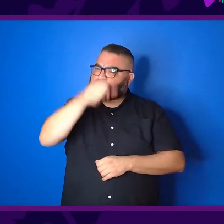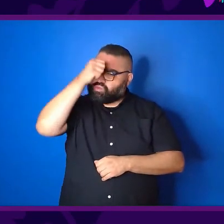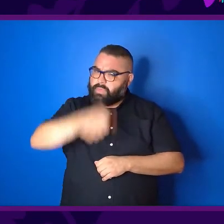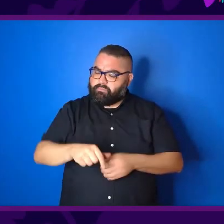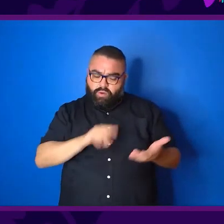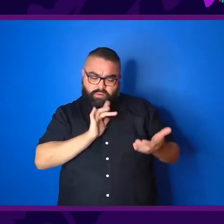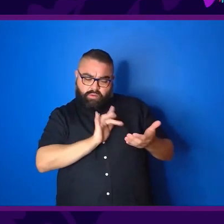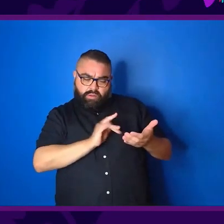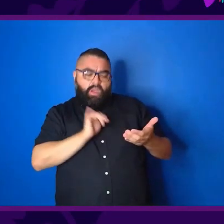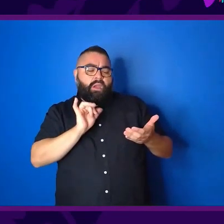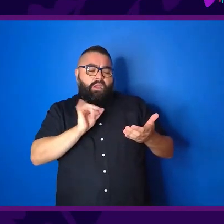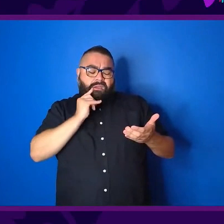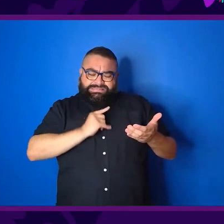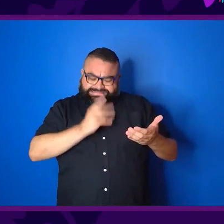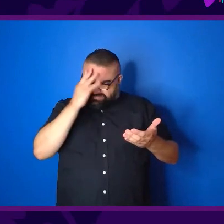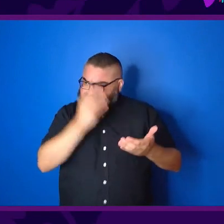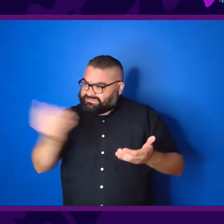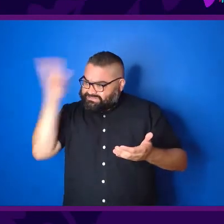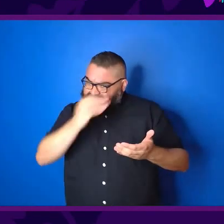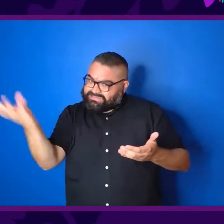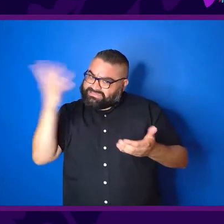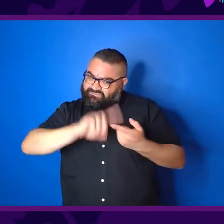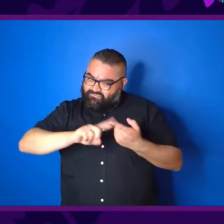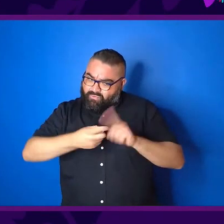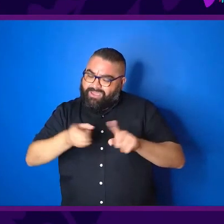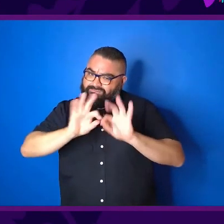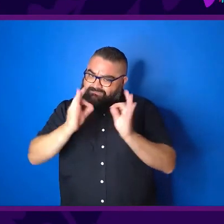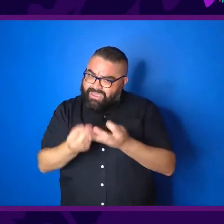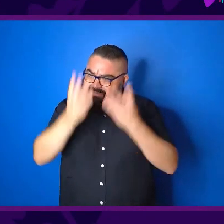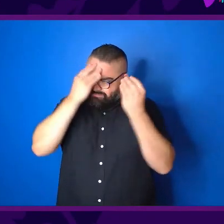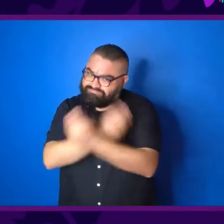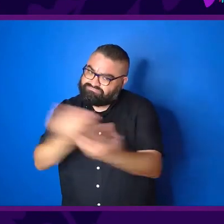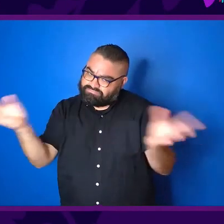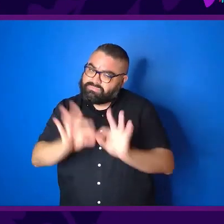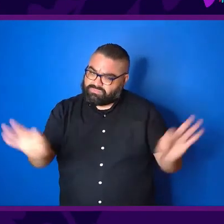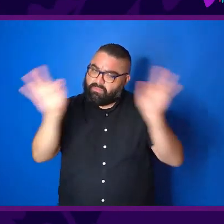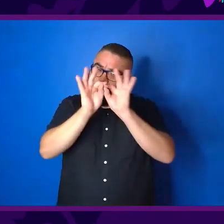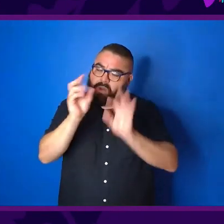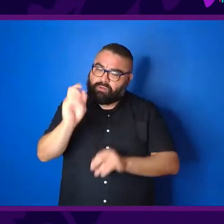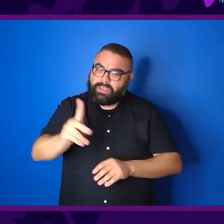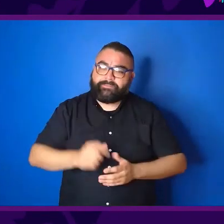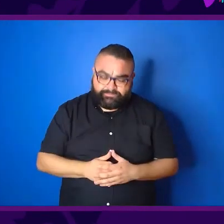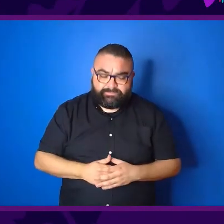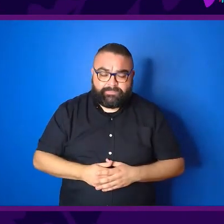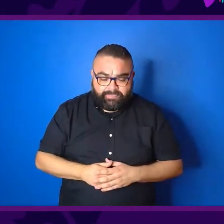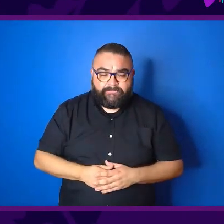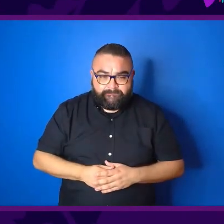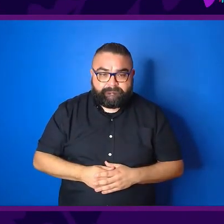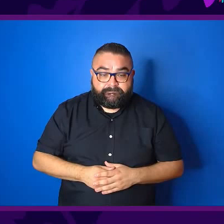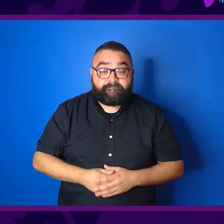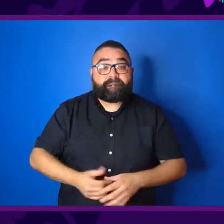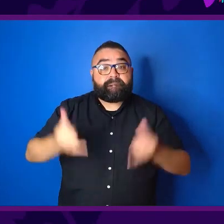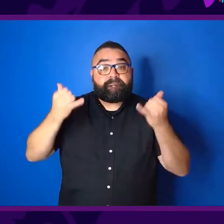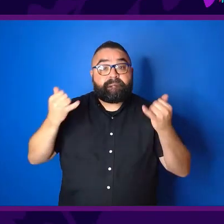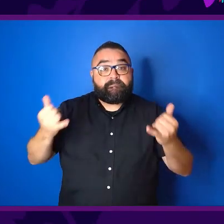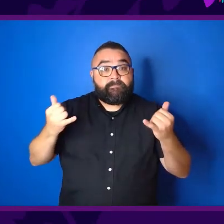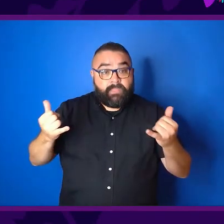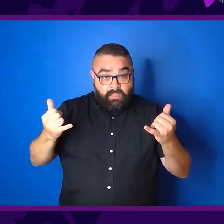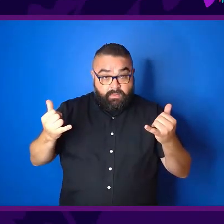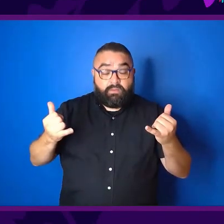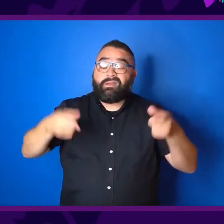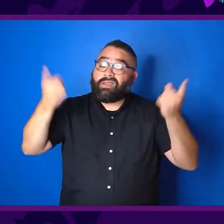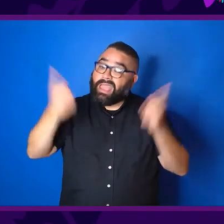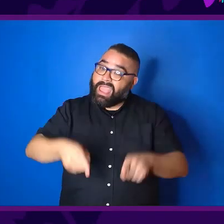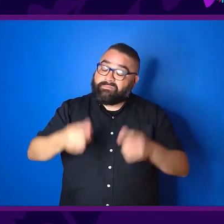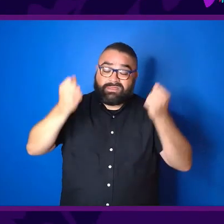call, just make sure that everybody's informed. This leads to a time where so many of us